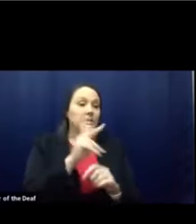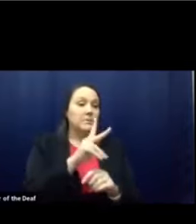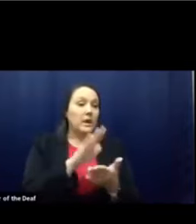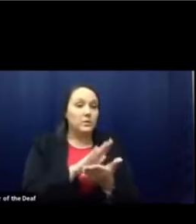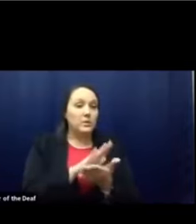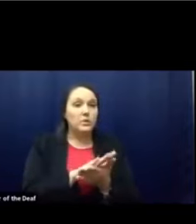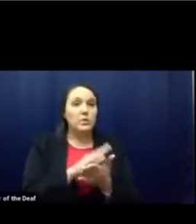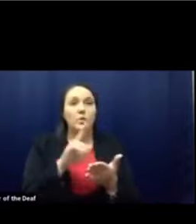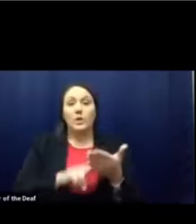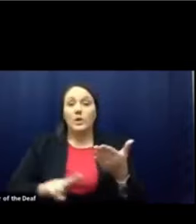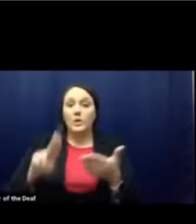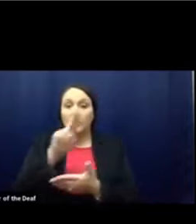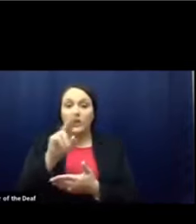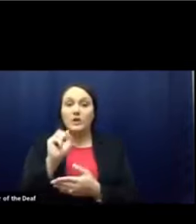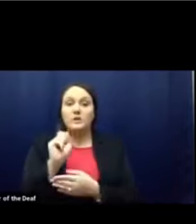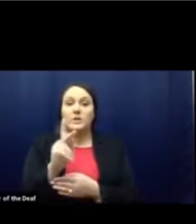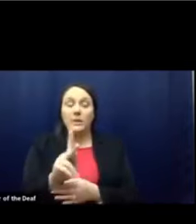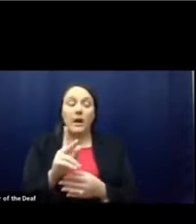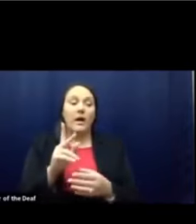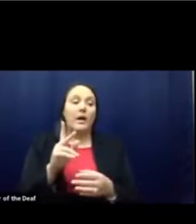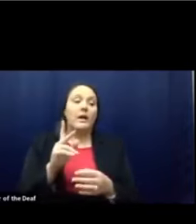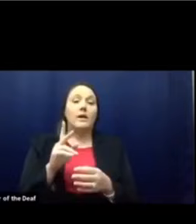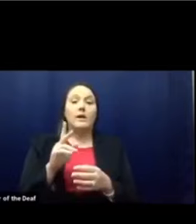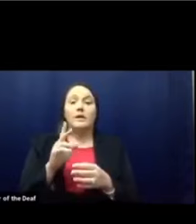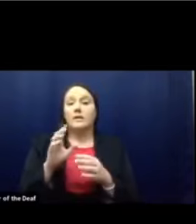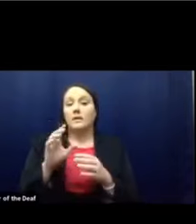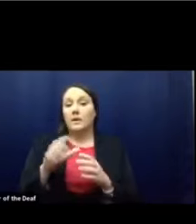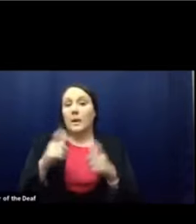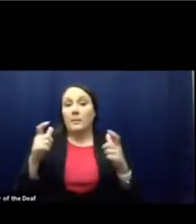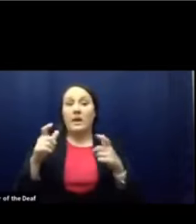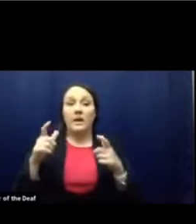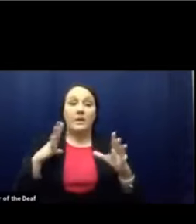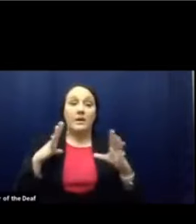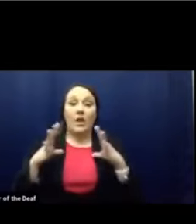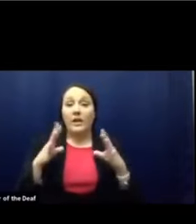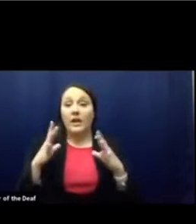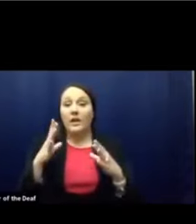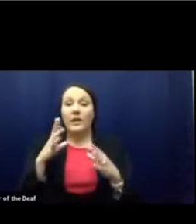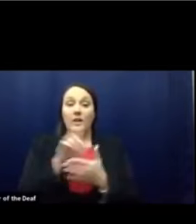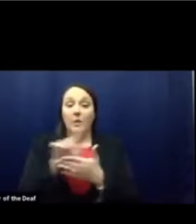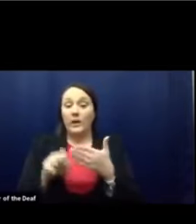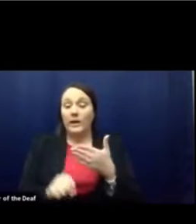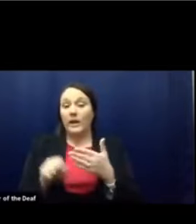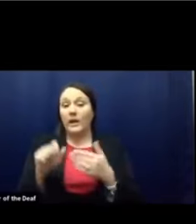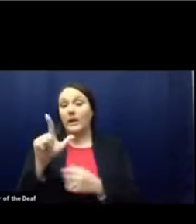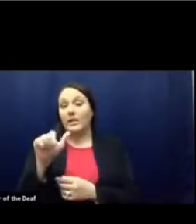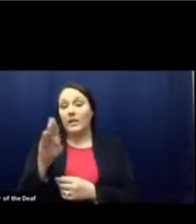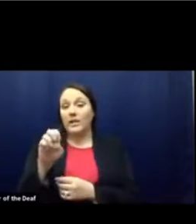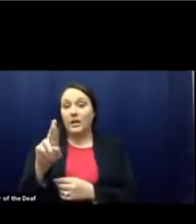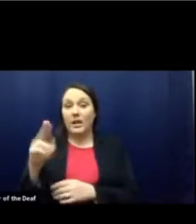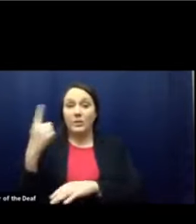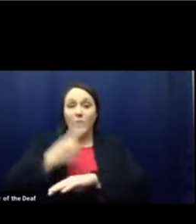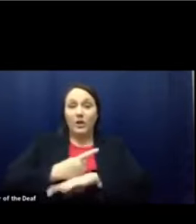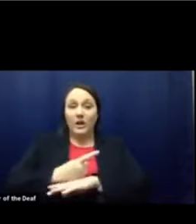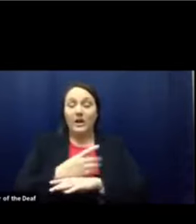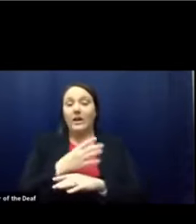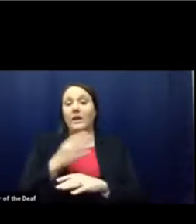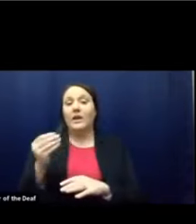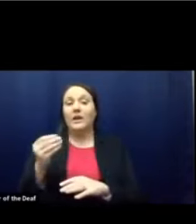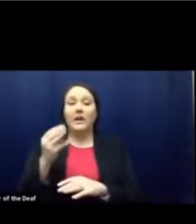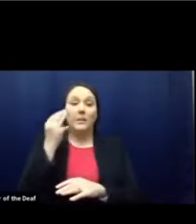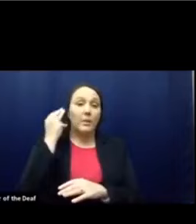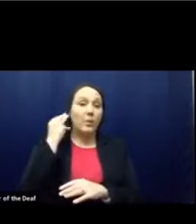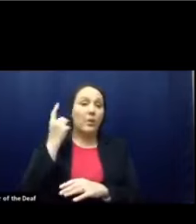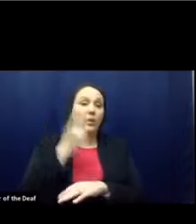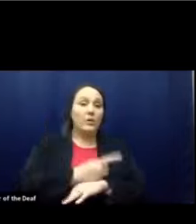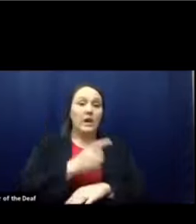the universities back in session. We have a large holiday weekend coming up with Labor Day holiday, and previously with Memorial Day and